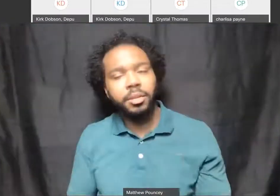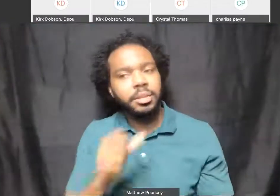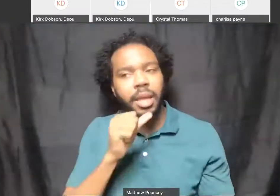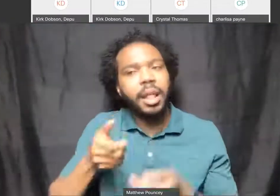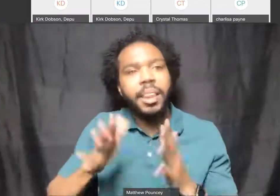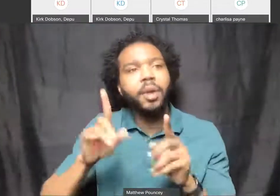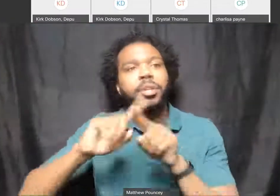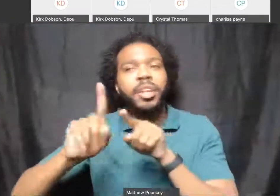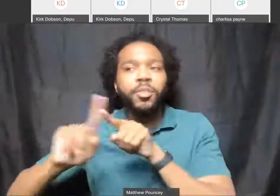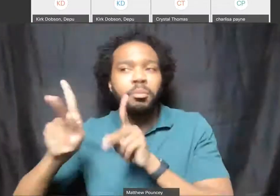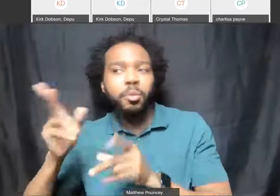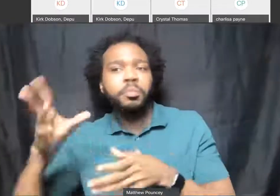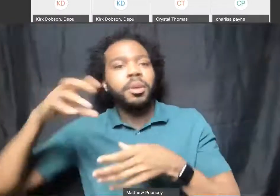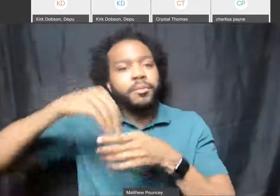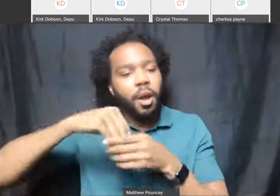to complete